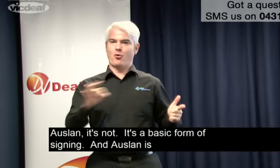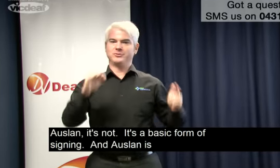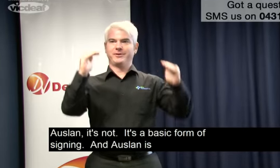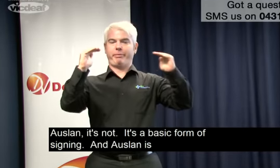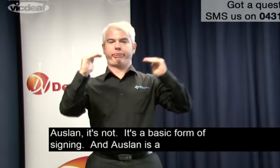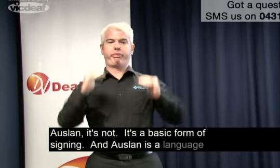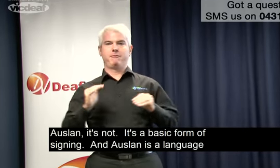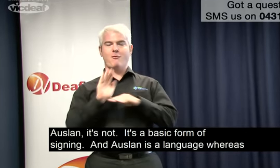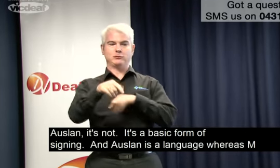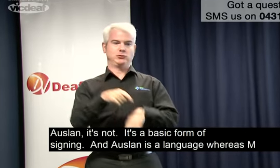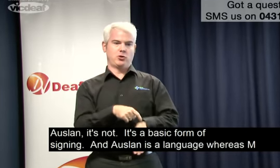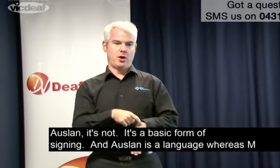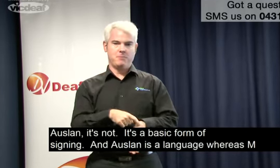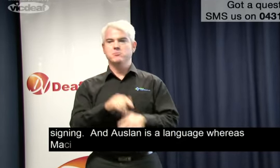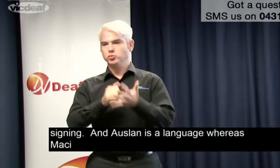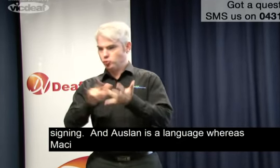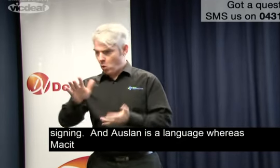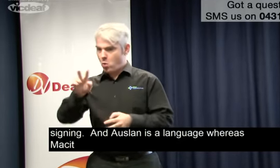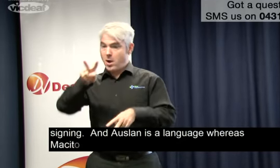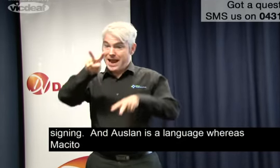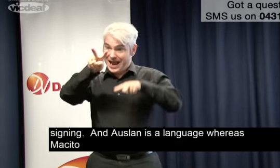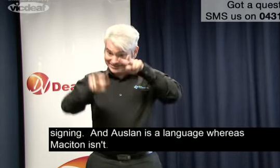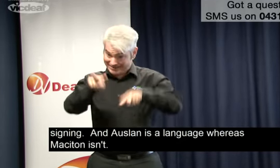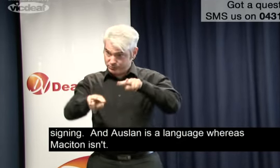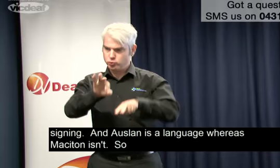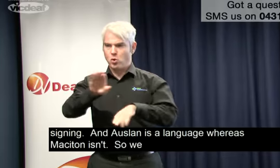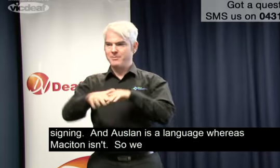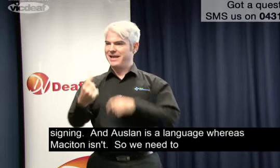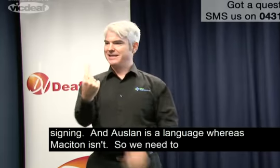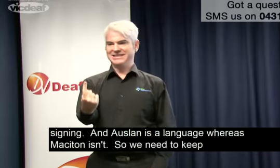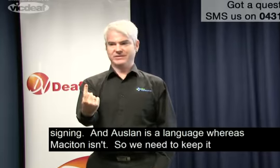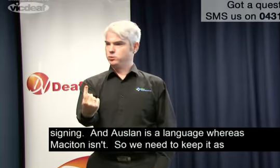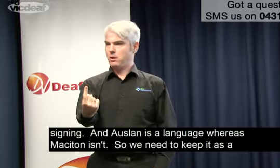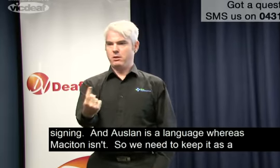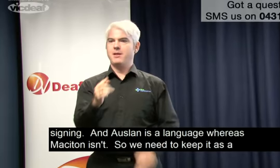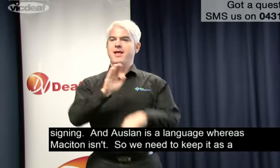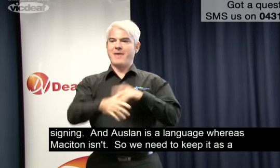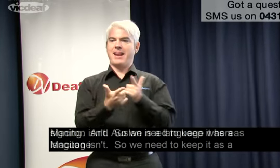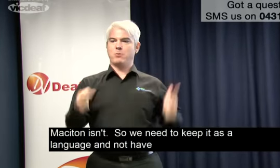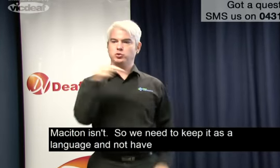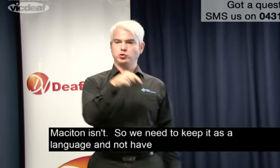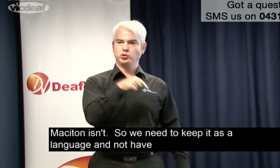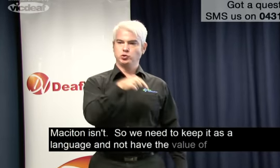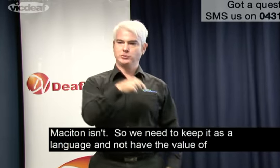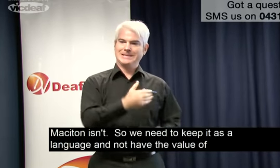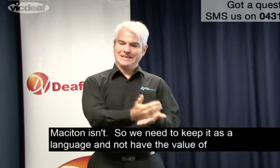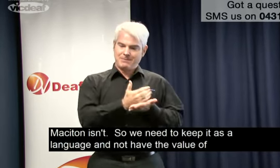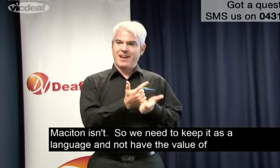keep it as a language and not have the value of the language diminish over time. So the assessment is not about the individual, it's about